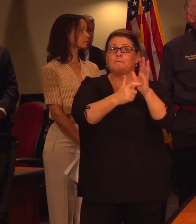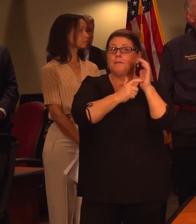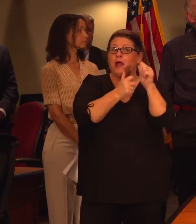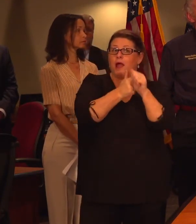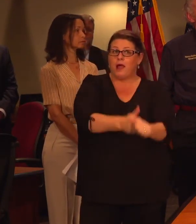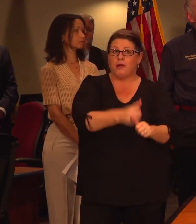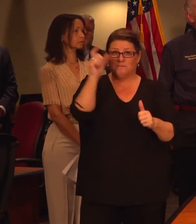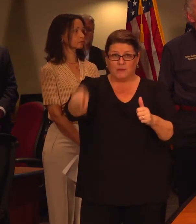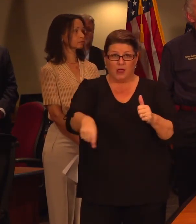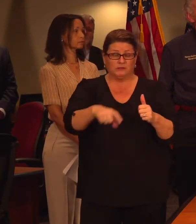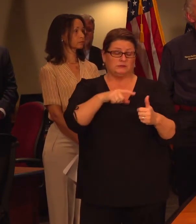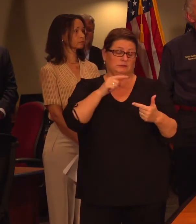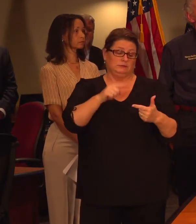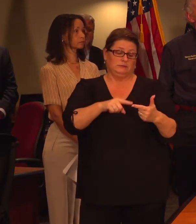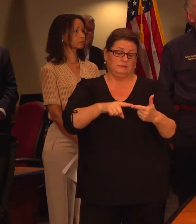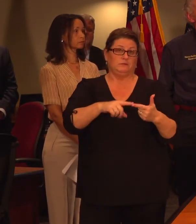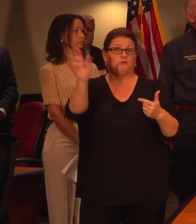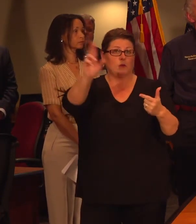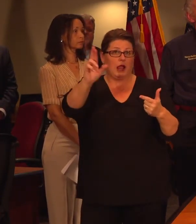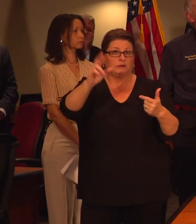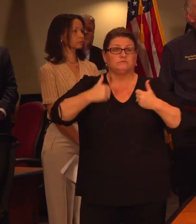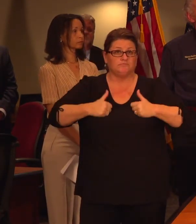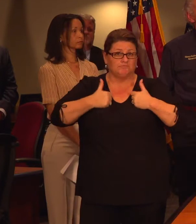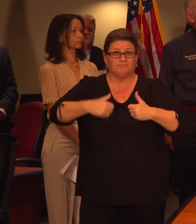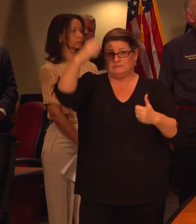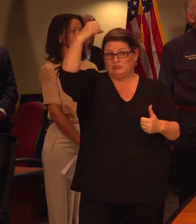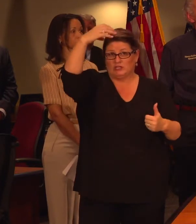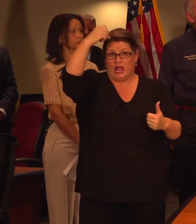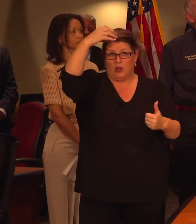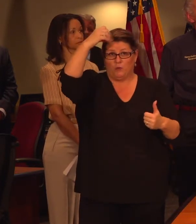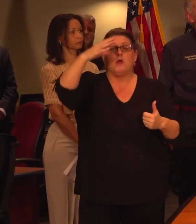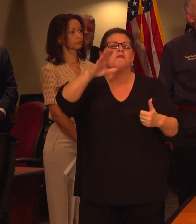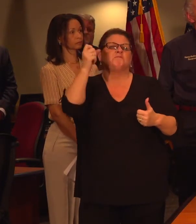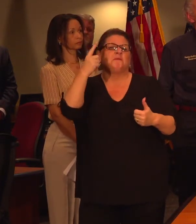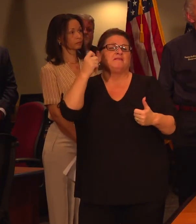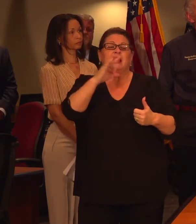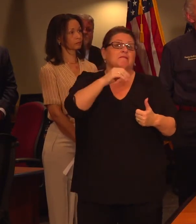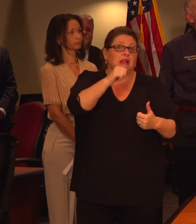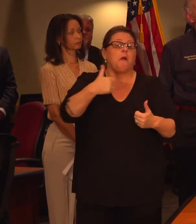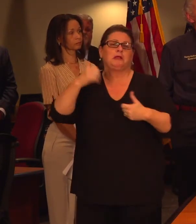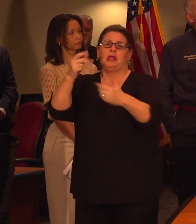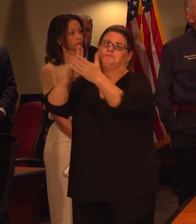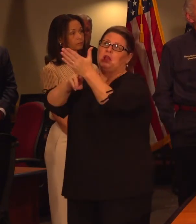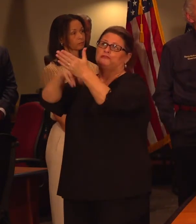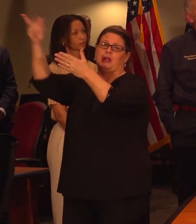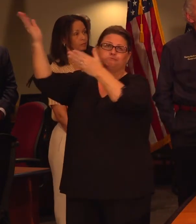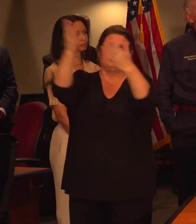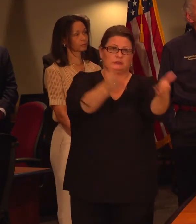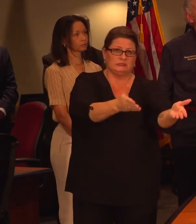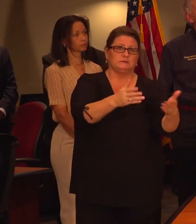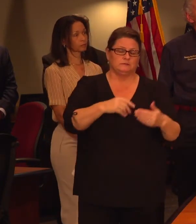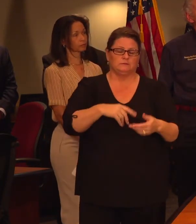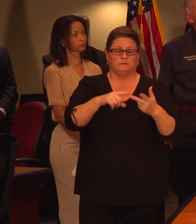an adequate restrooms and shower facilities. However, we can contract and put those in place if that's necessary. They must